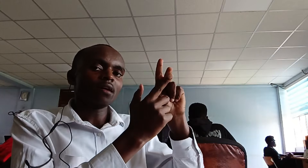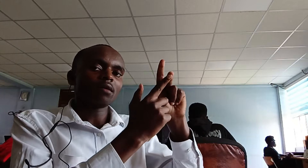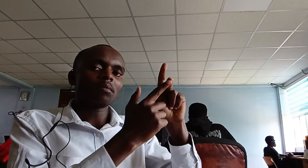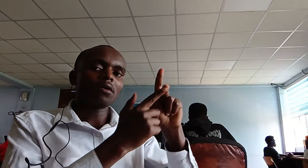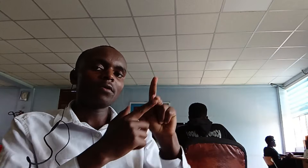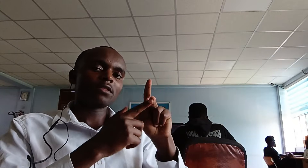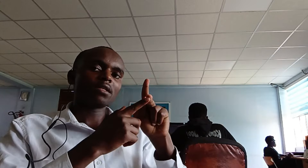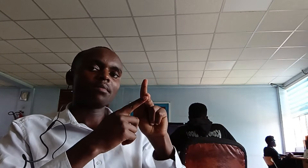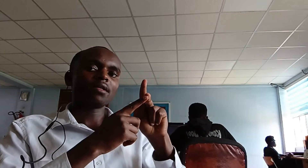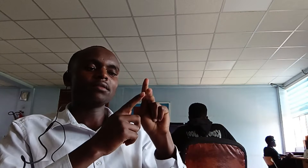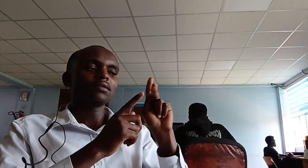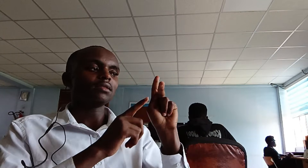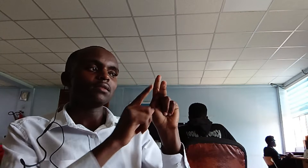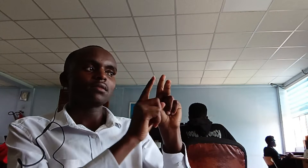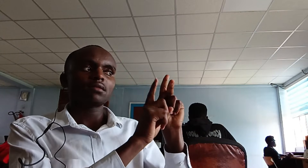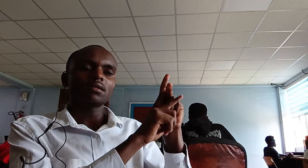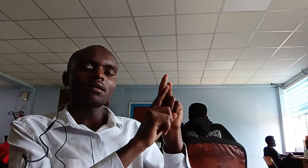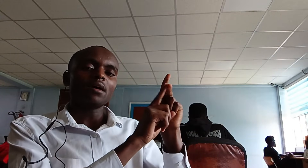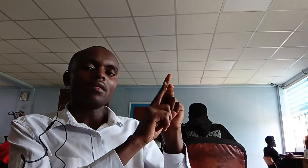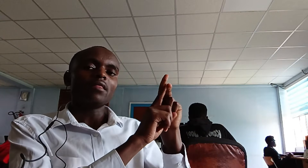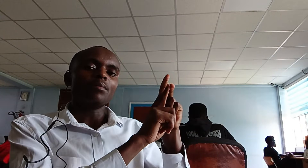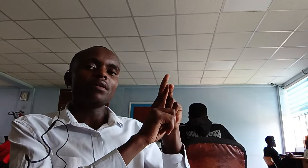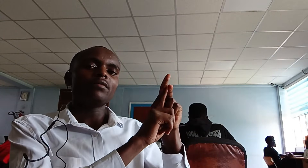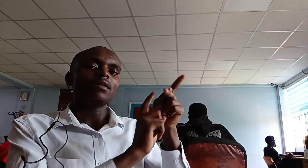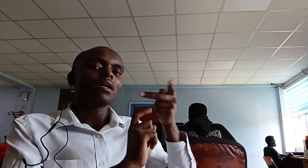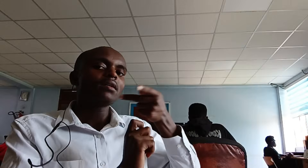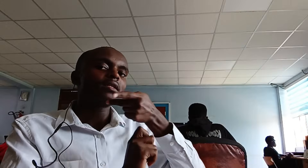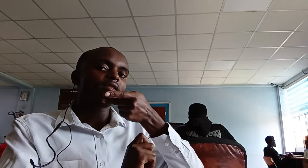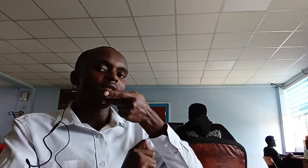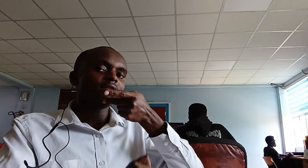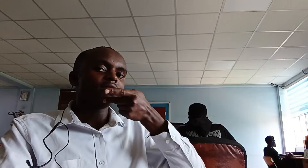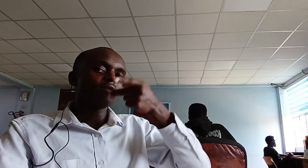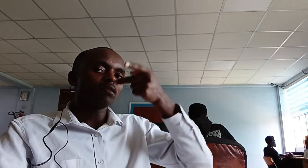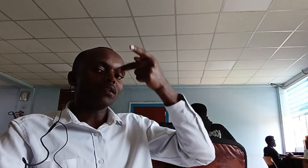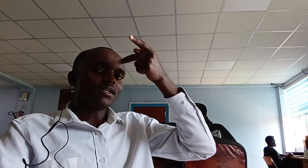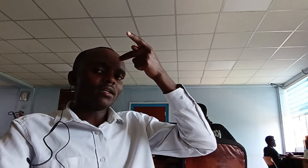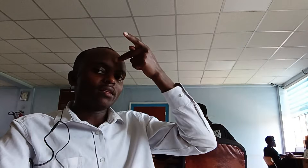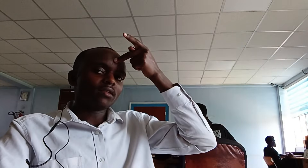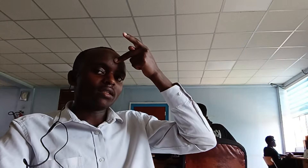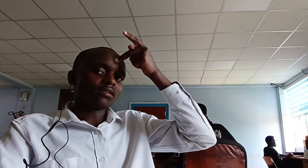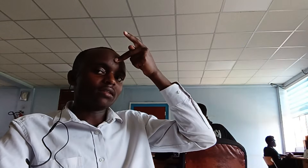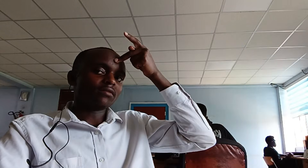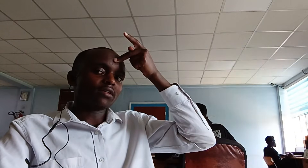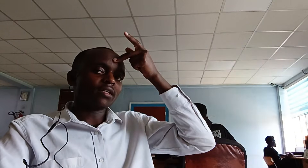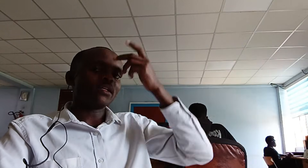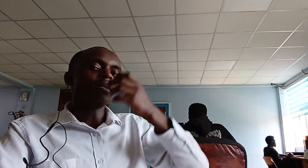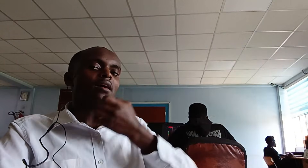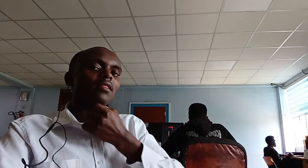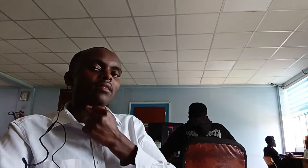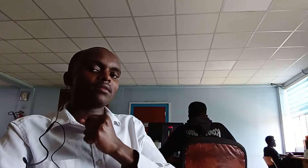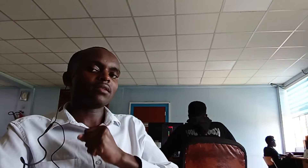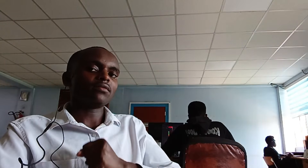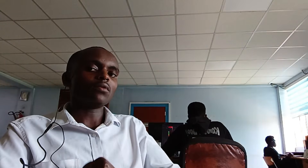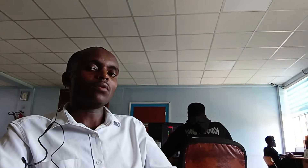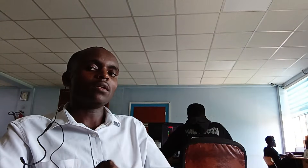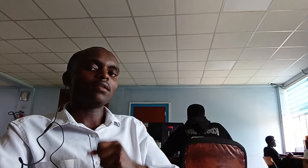Remember when you sign parents, it's the big finger touching the chin, then touching the forehead, and then the sign for old.